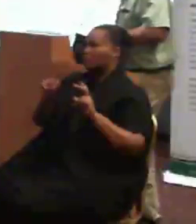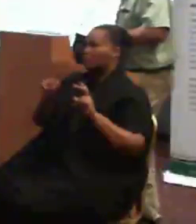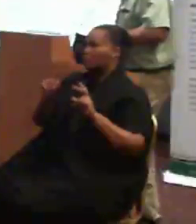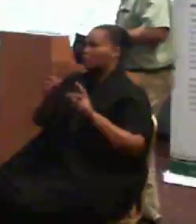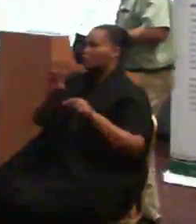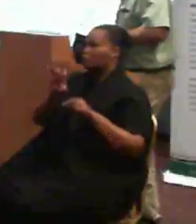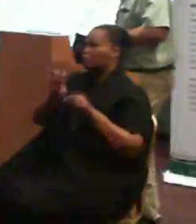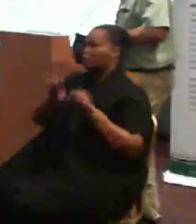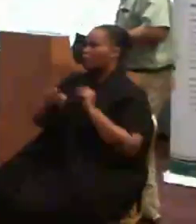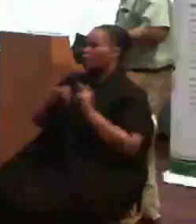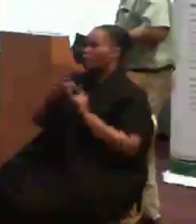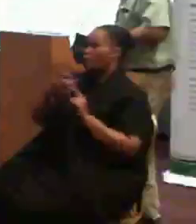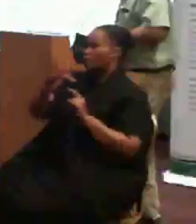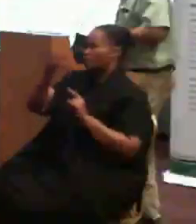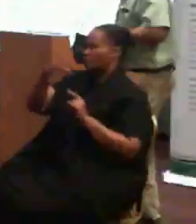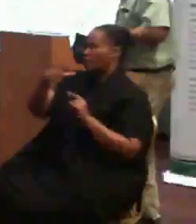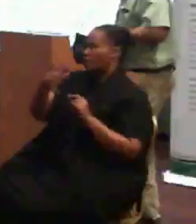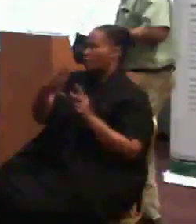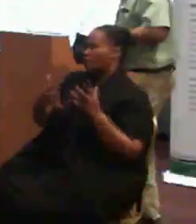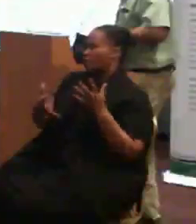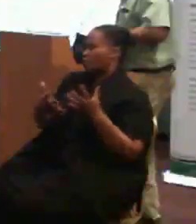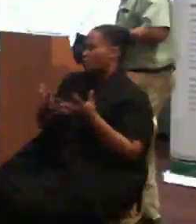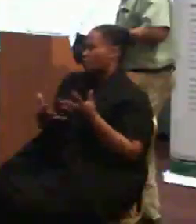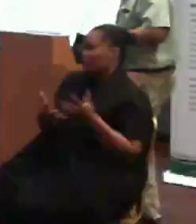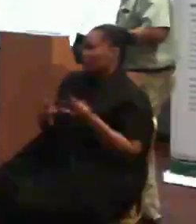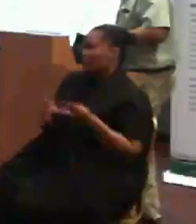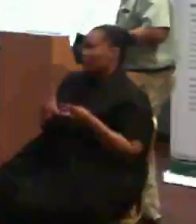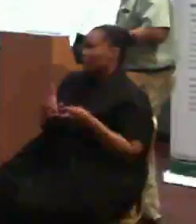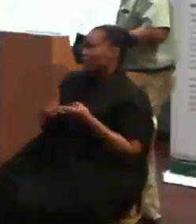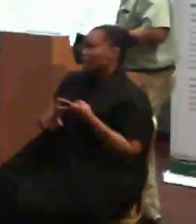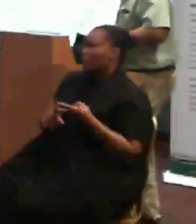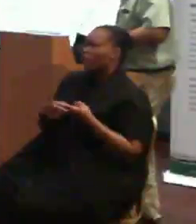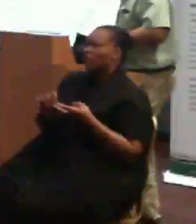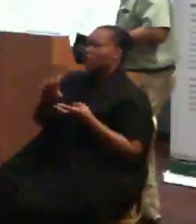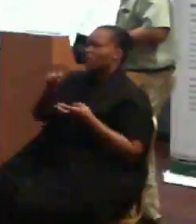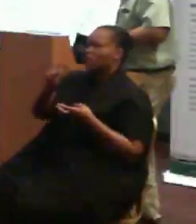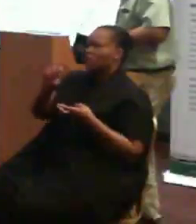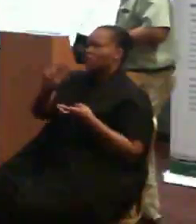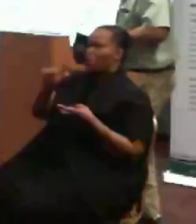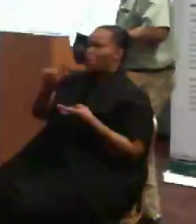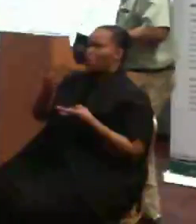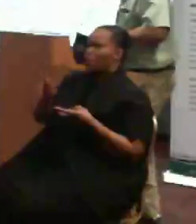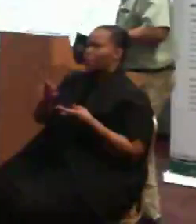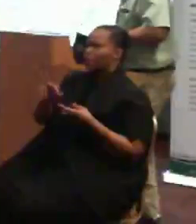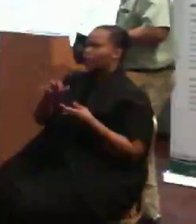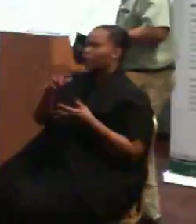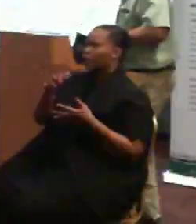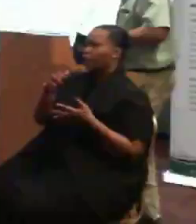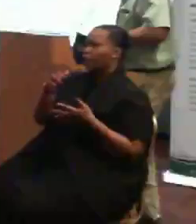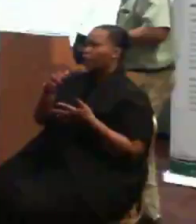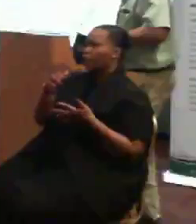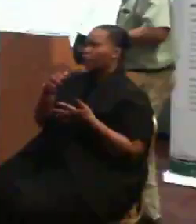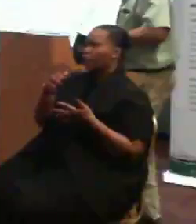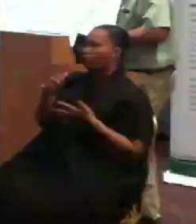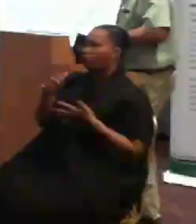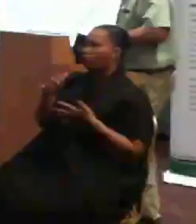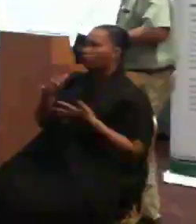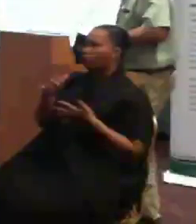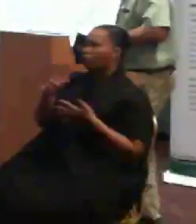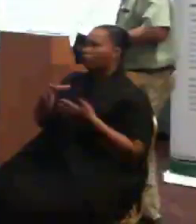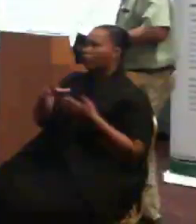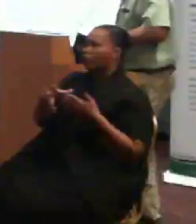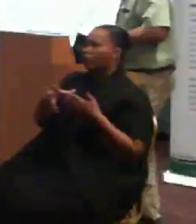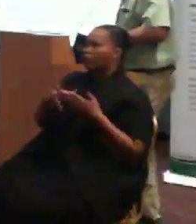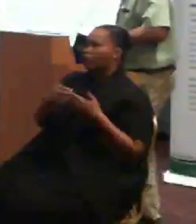important is at what level does it become uneconomic for your members to buy electricity